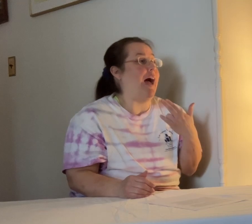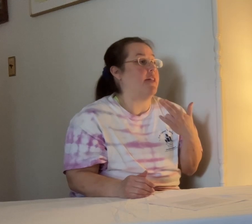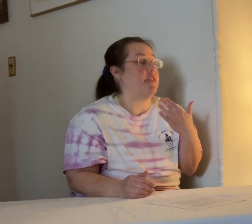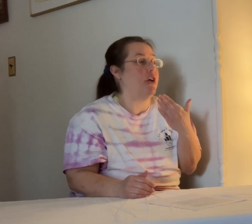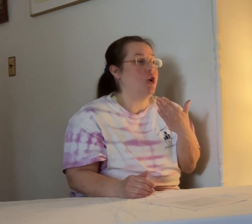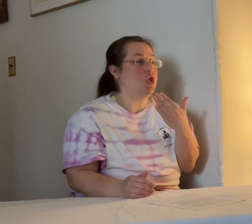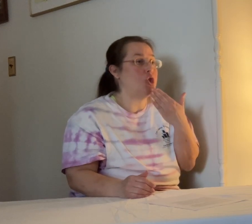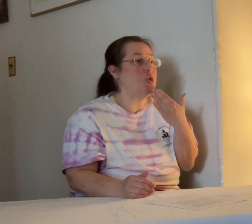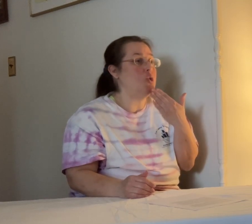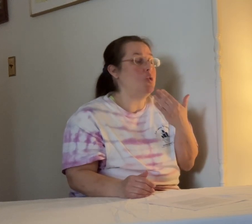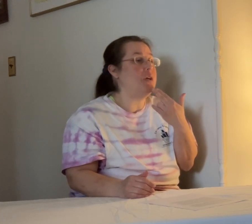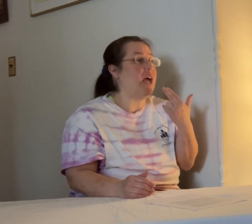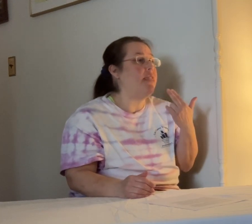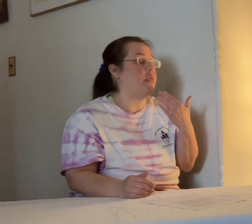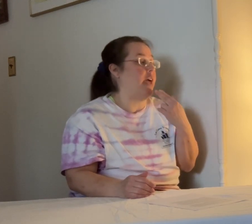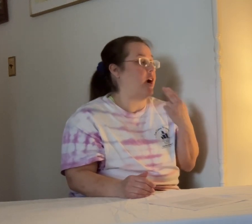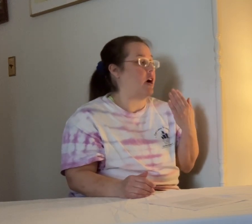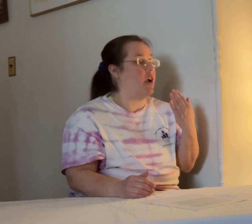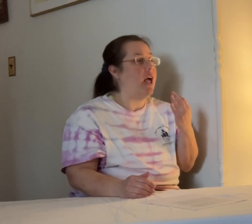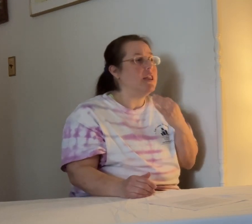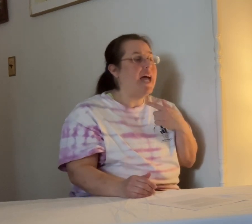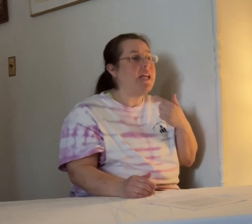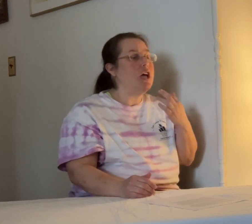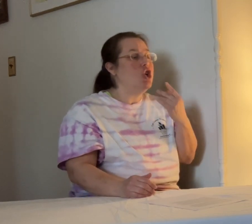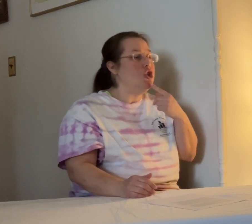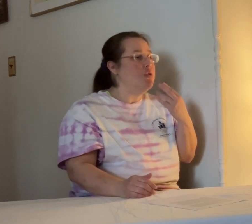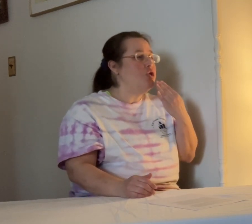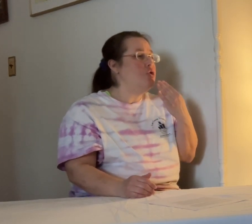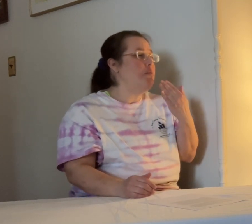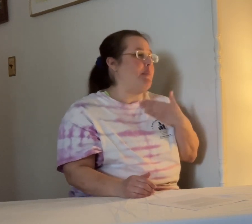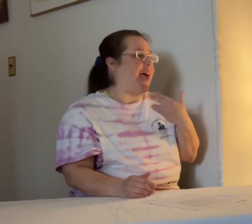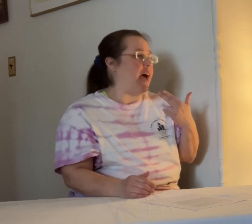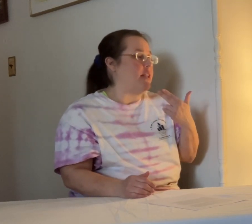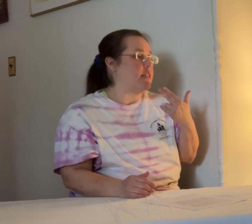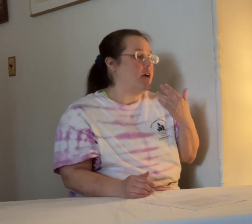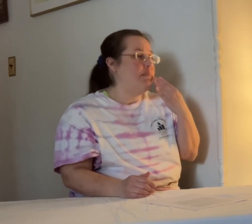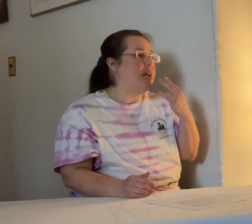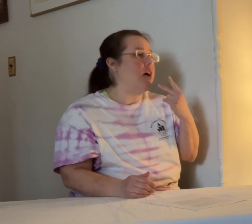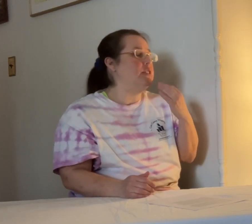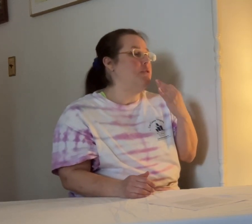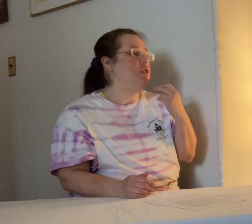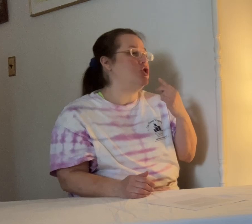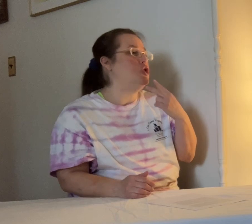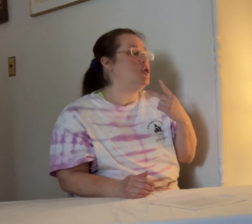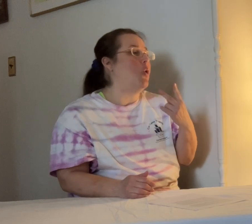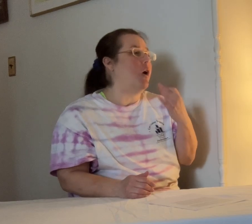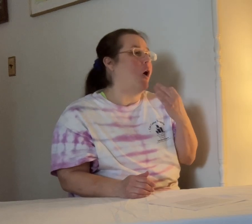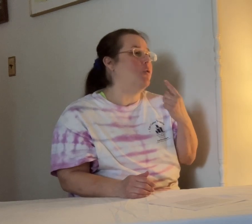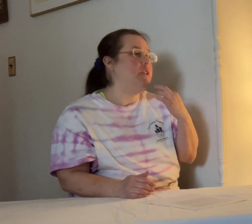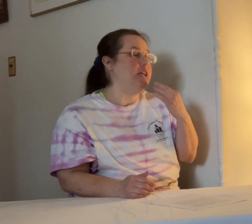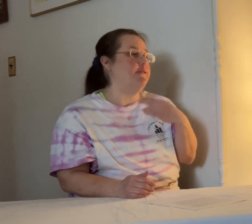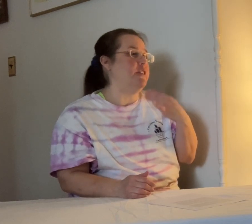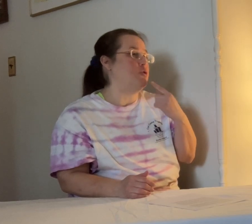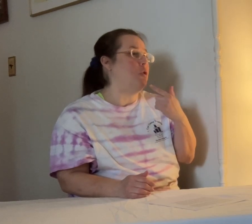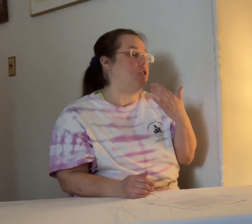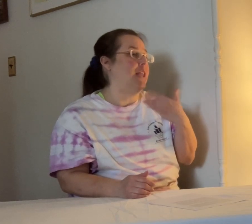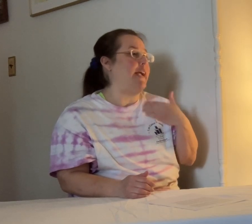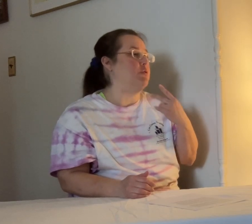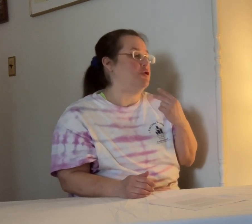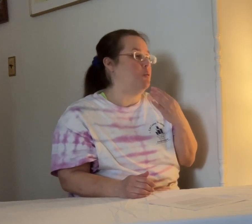path to get there. Like, you knew math because it was your only visual language